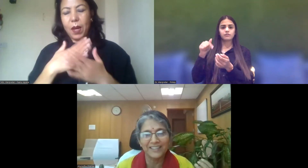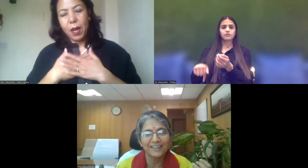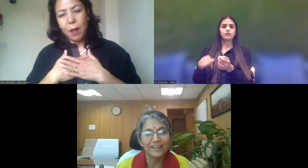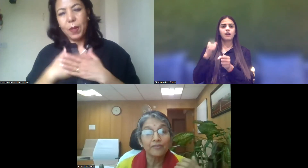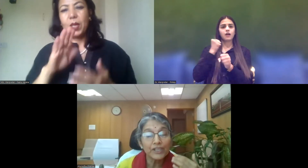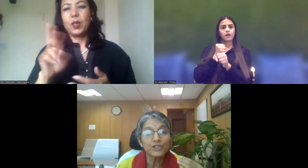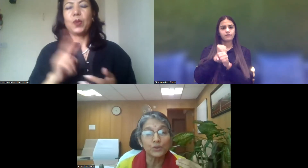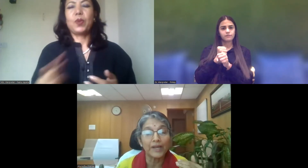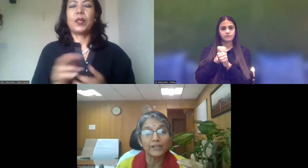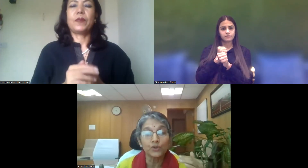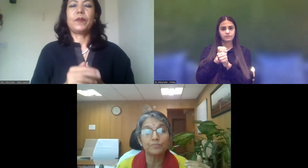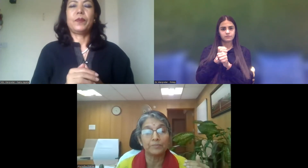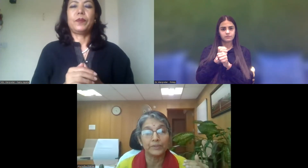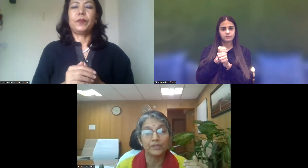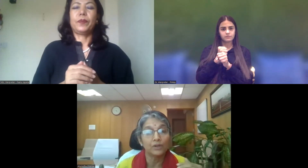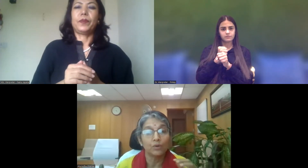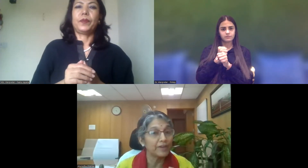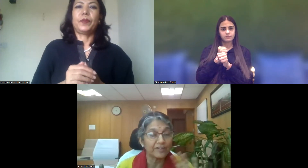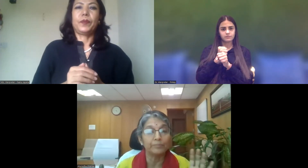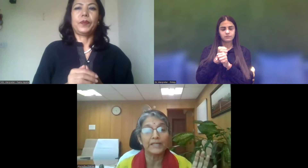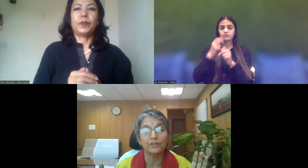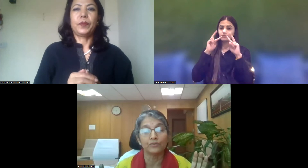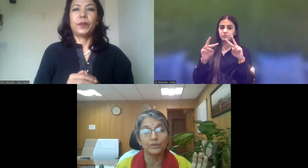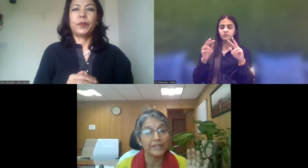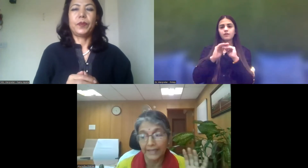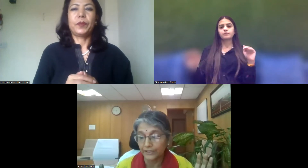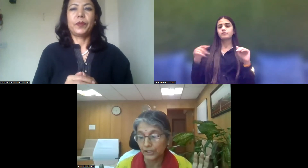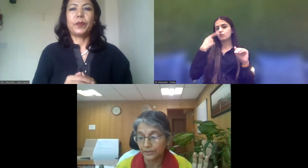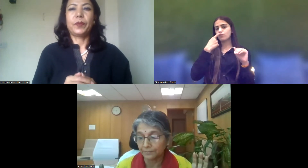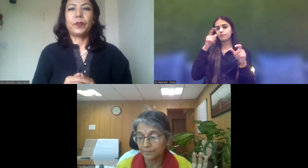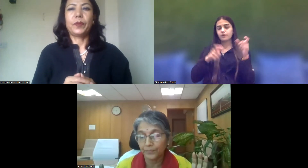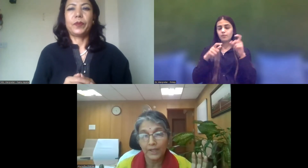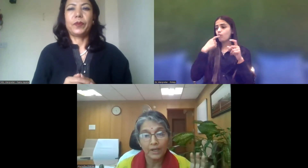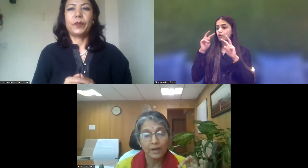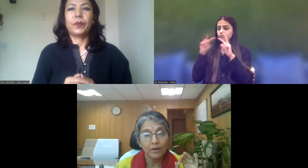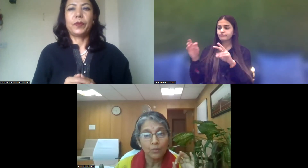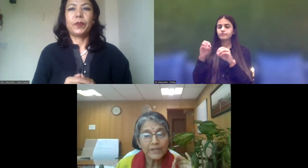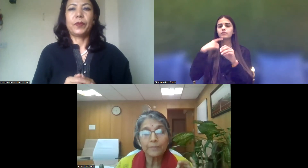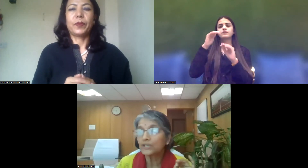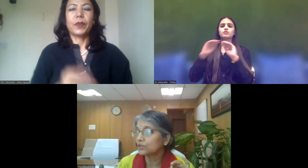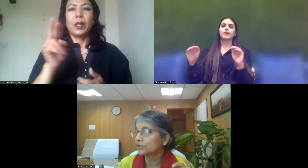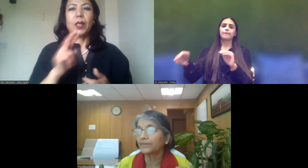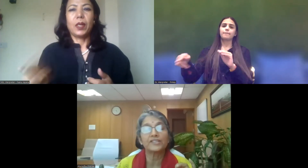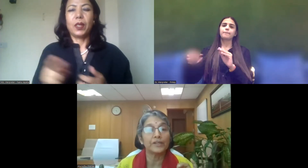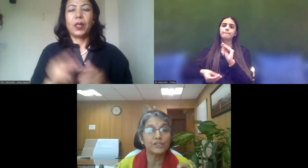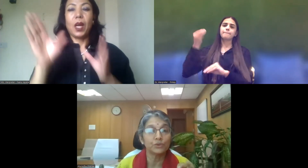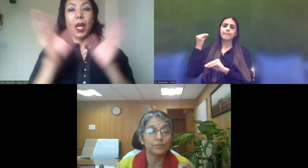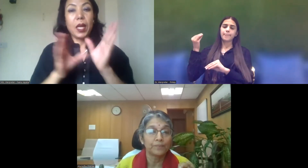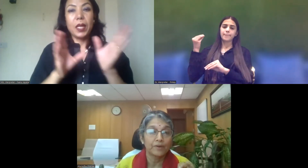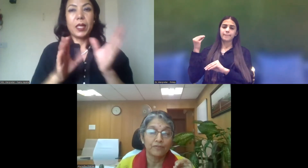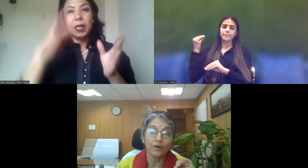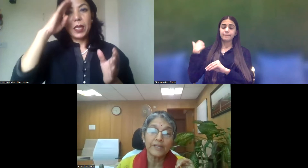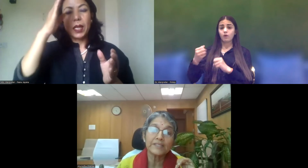government, we need to look at those people whom we have completely overlooked, and they are the children. What I must also congratulate